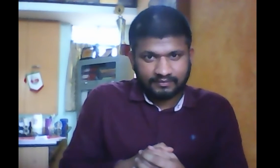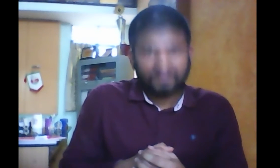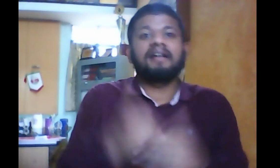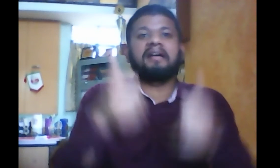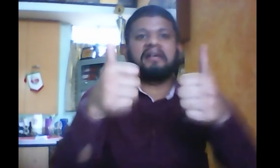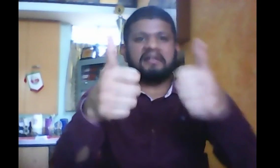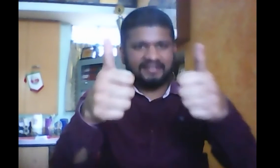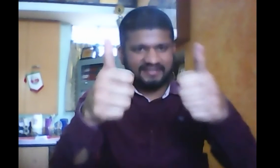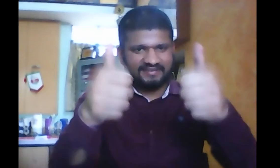Very good.